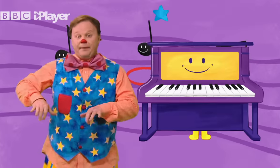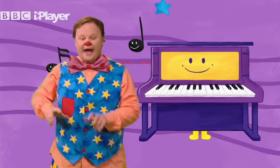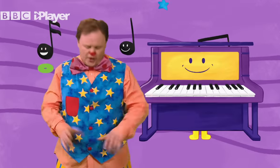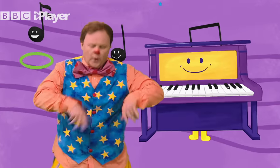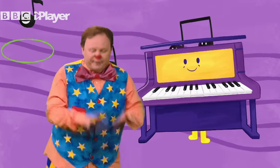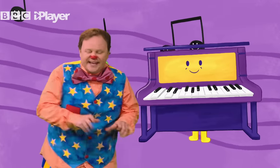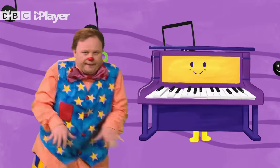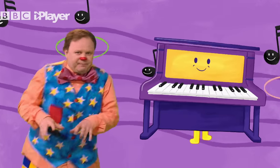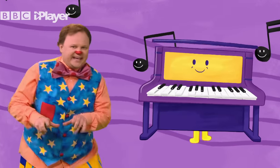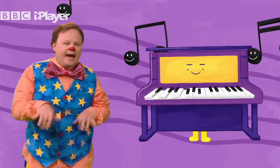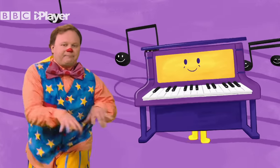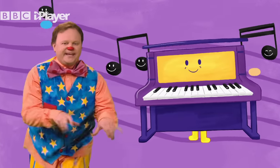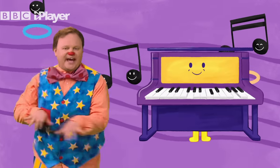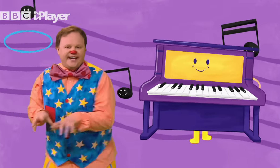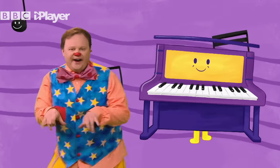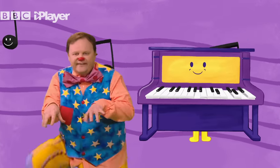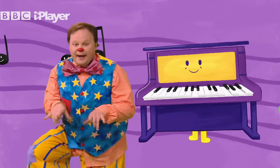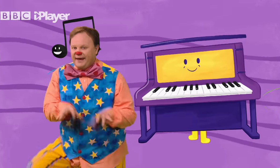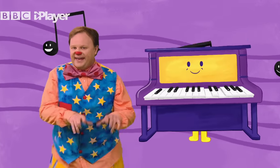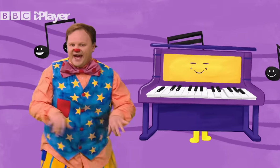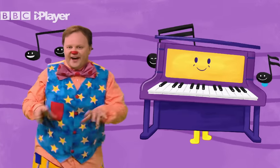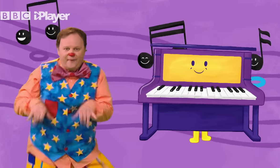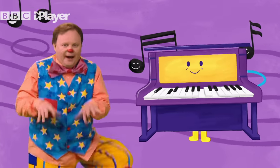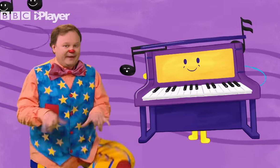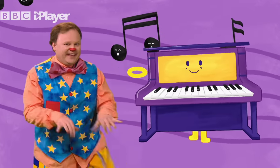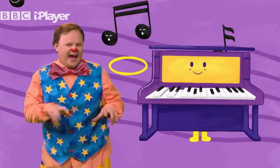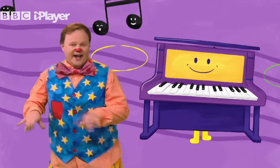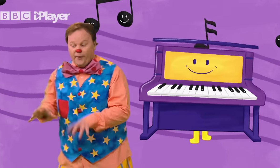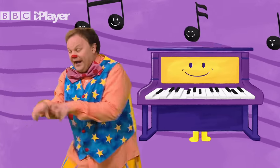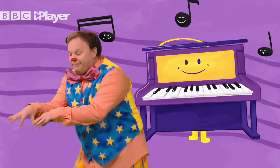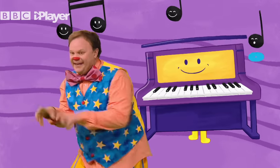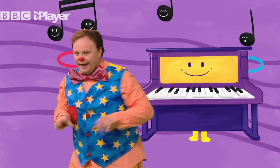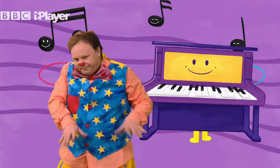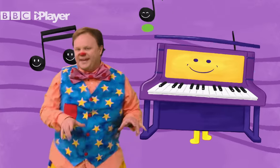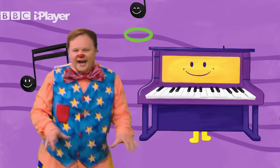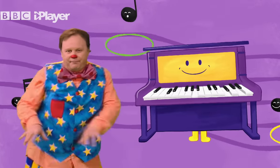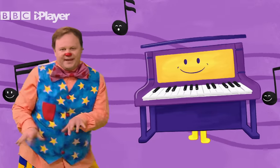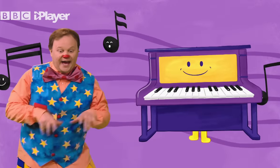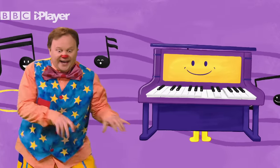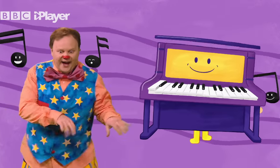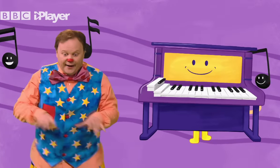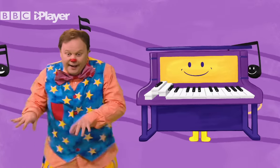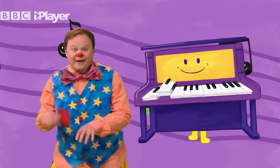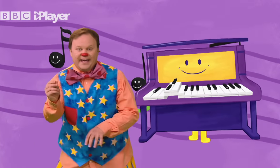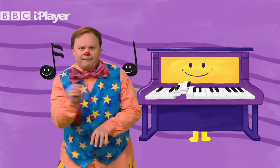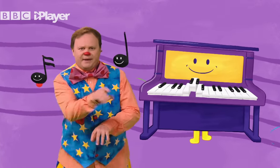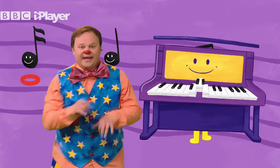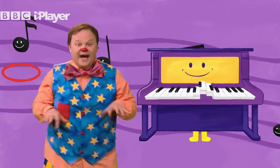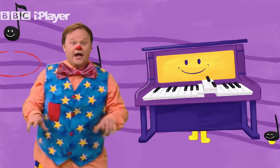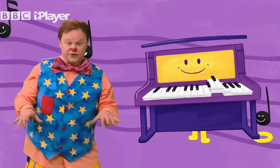go! Pia, pia, piano! Piano, piano! Pia, pia, piano! Pia, piano!